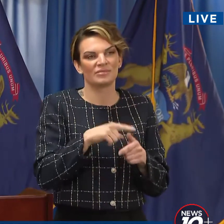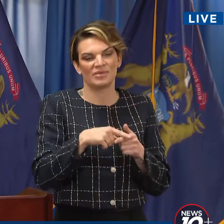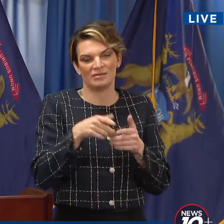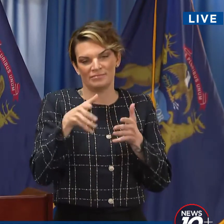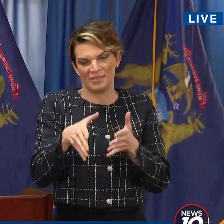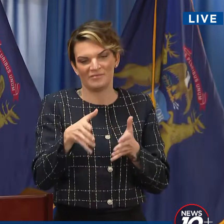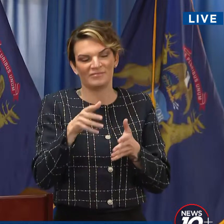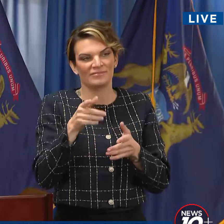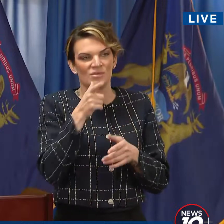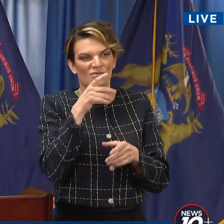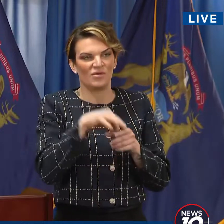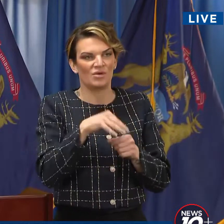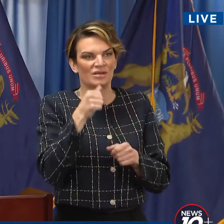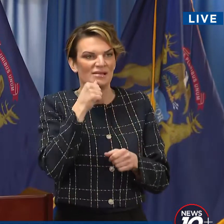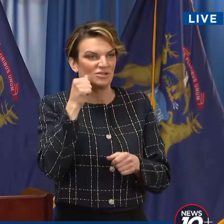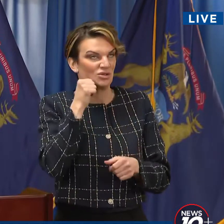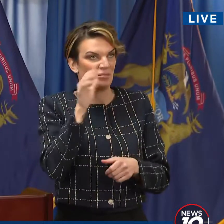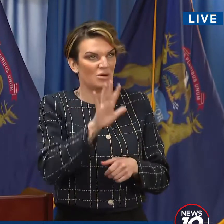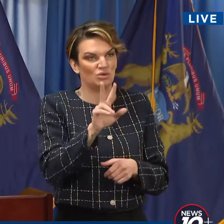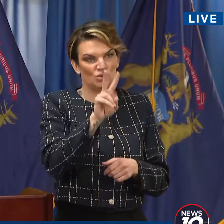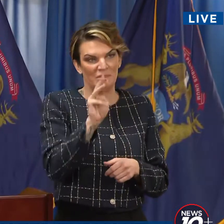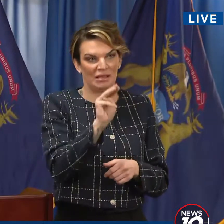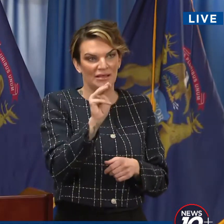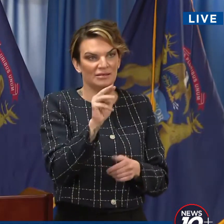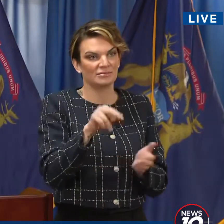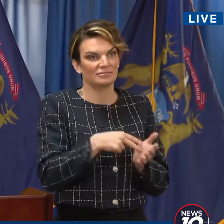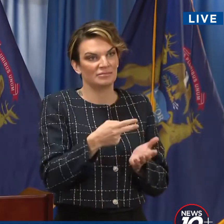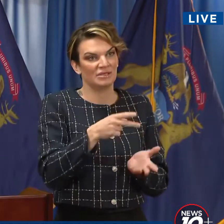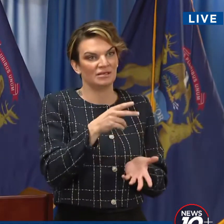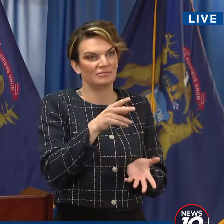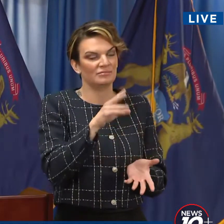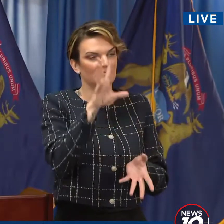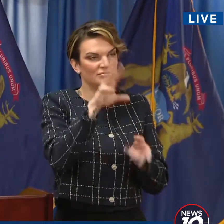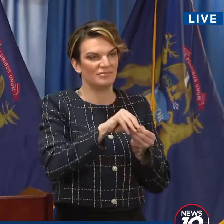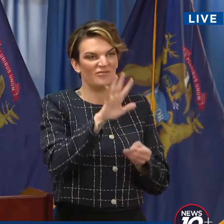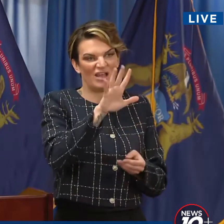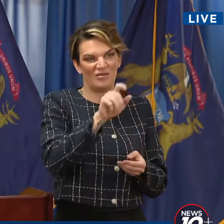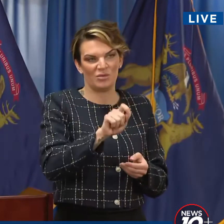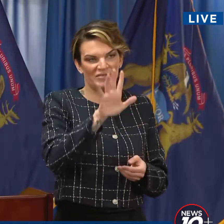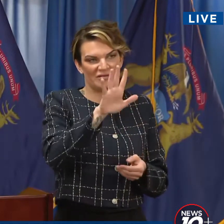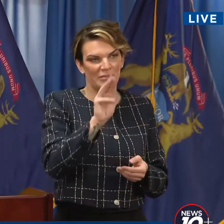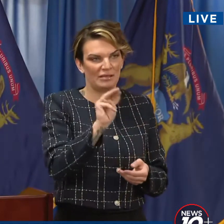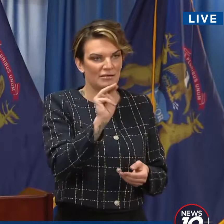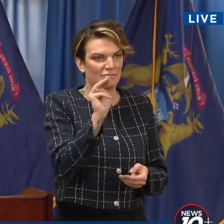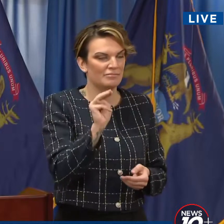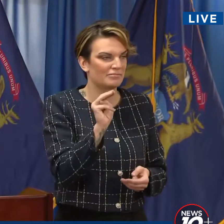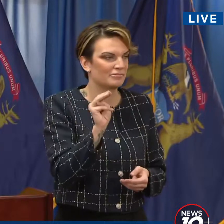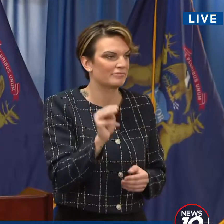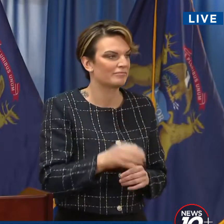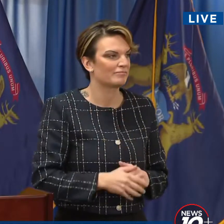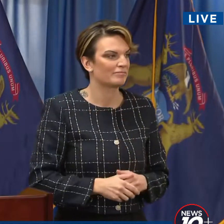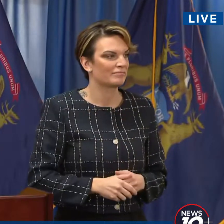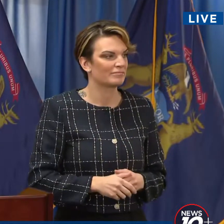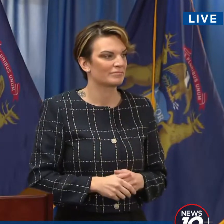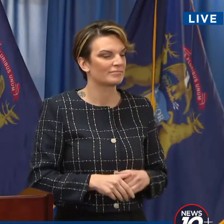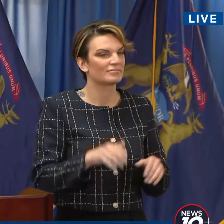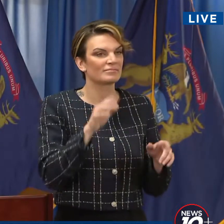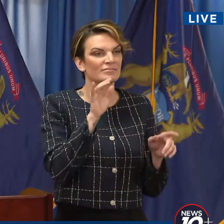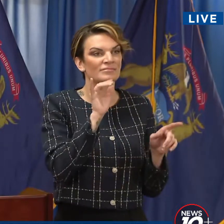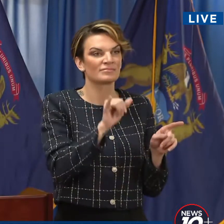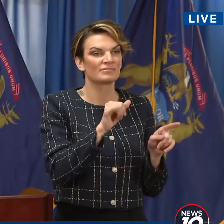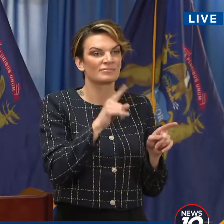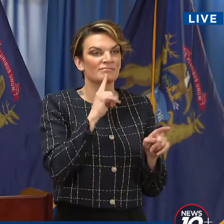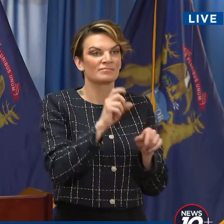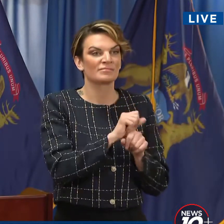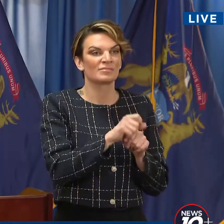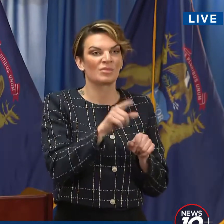We have at least 2 million who voted yesterday, and that gets us to about 2.5. I'm sorry, 5.5. If I can, on the threats, the bogus